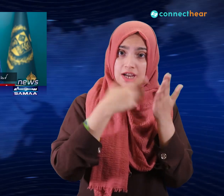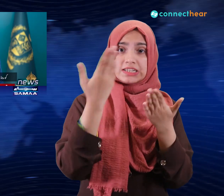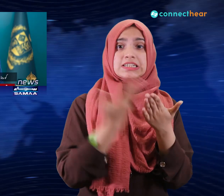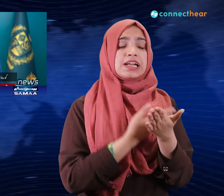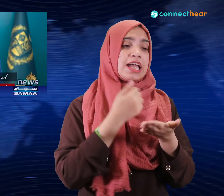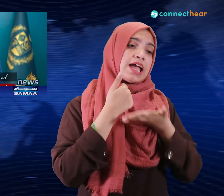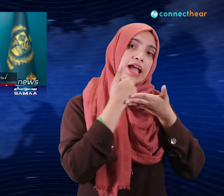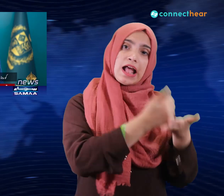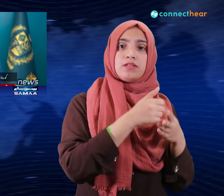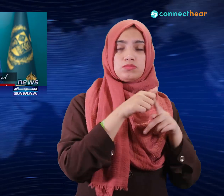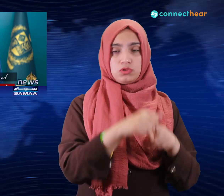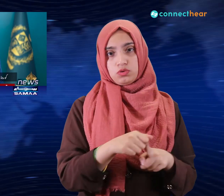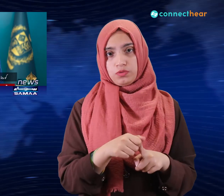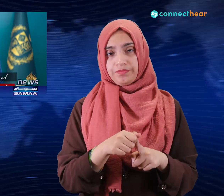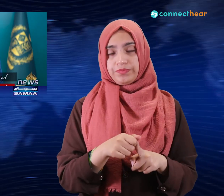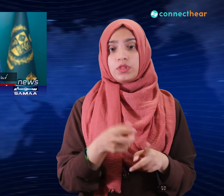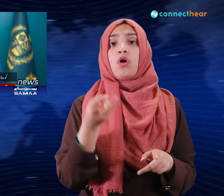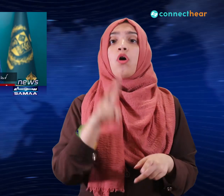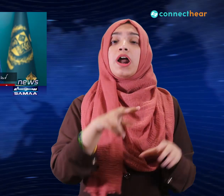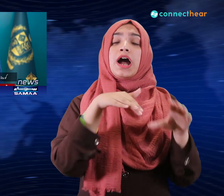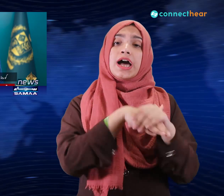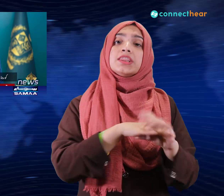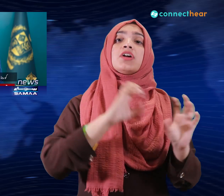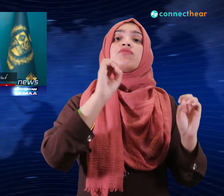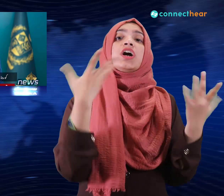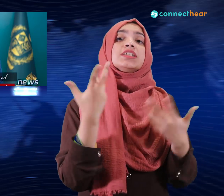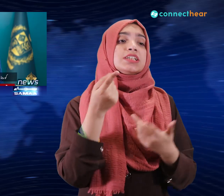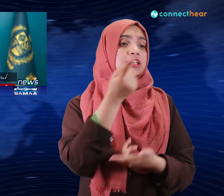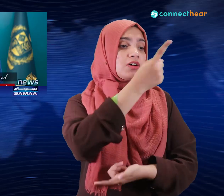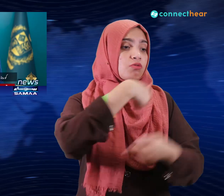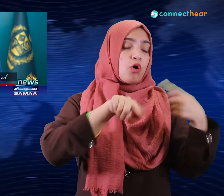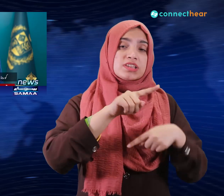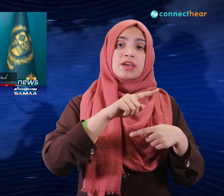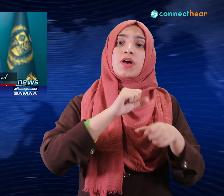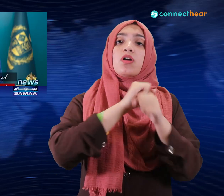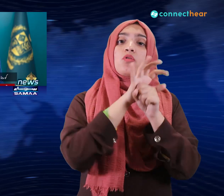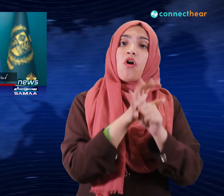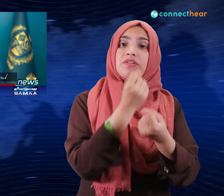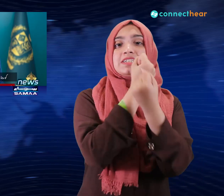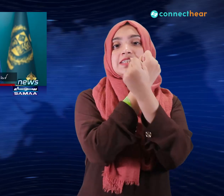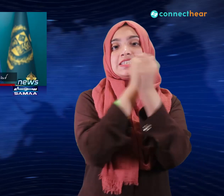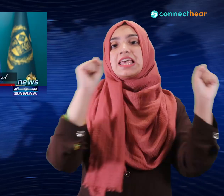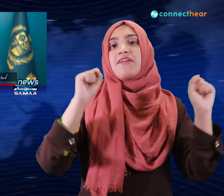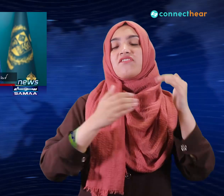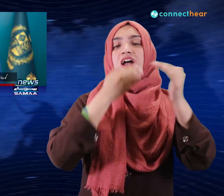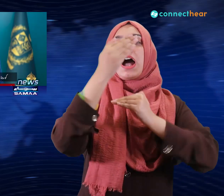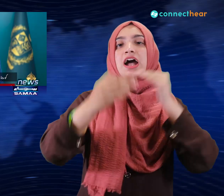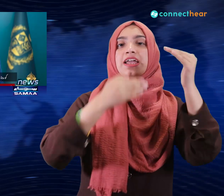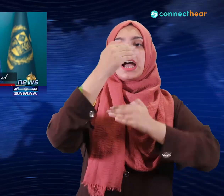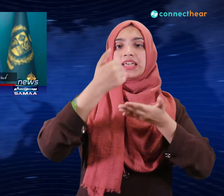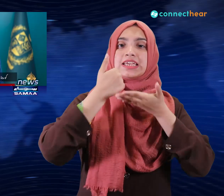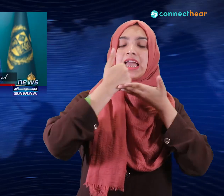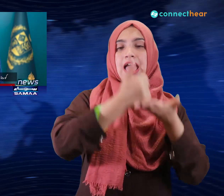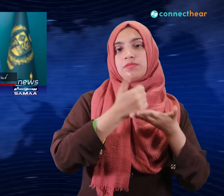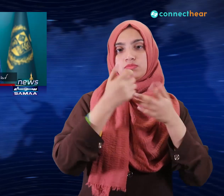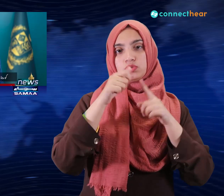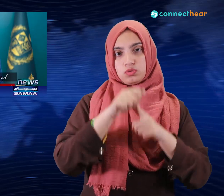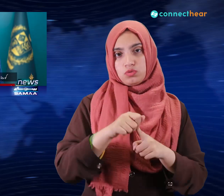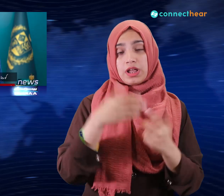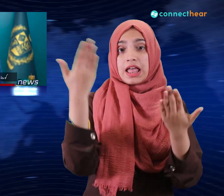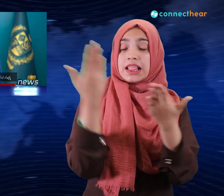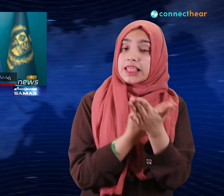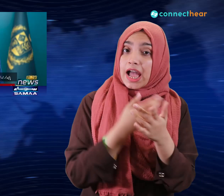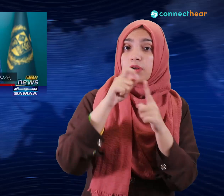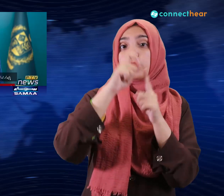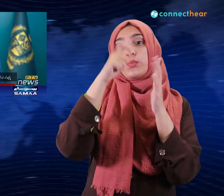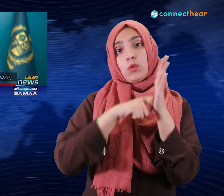And these include COVID recovery, human development, social protection, renewable